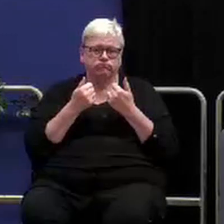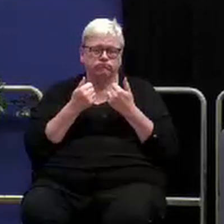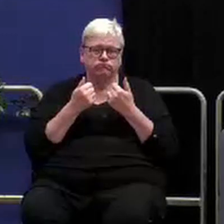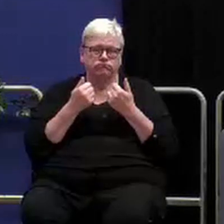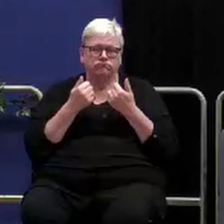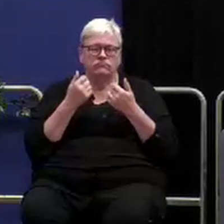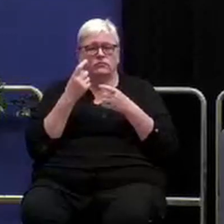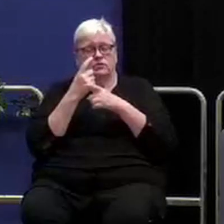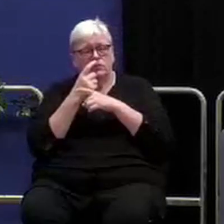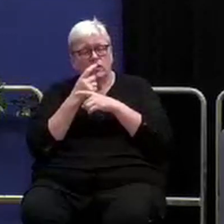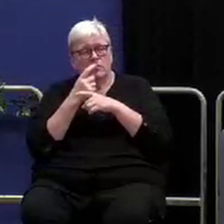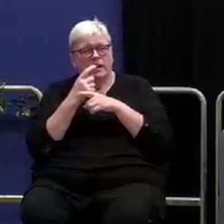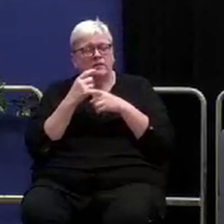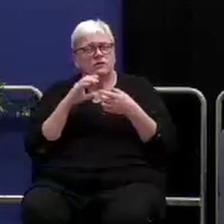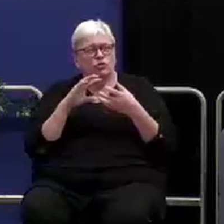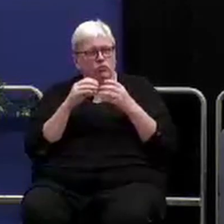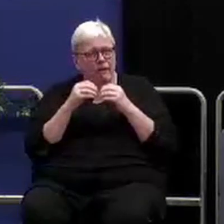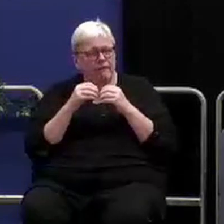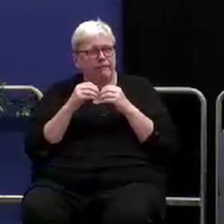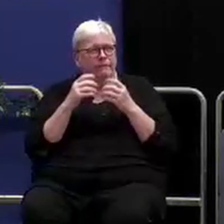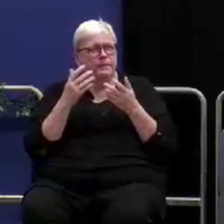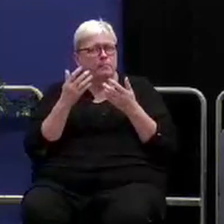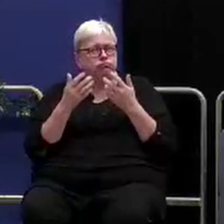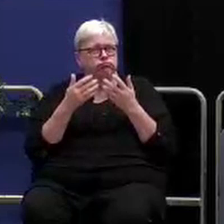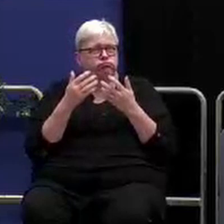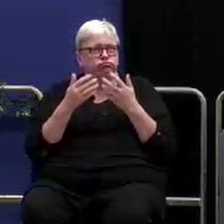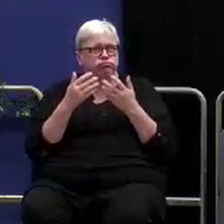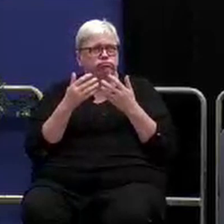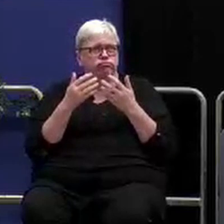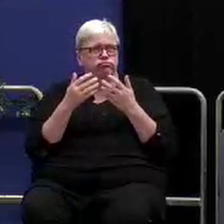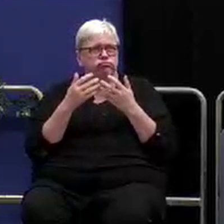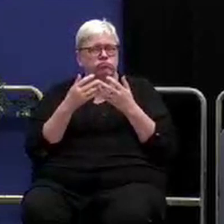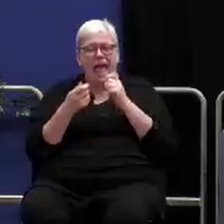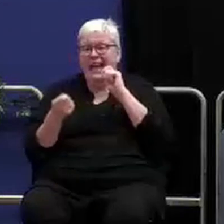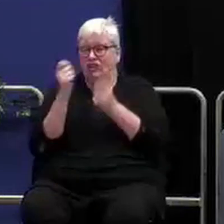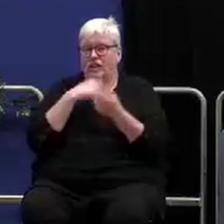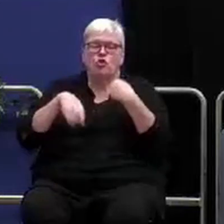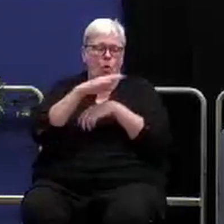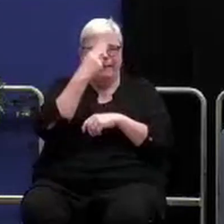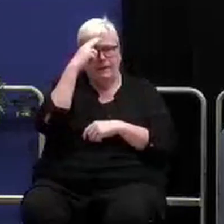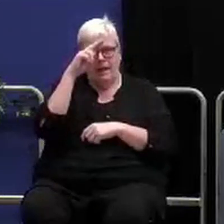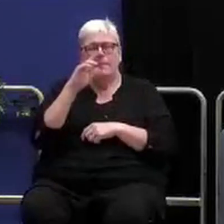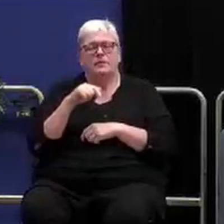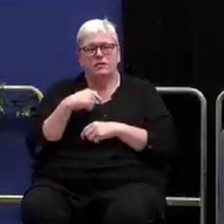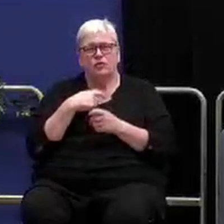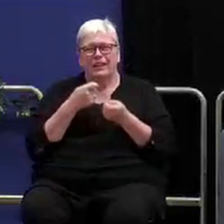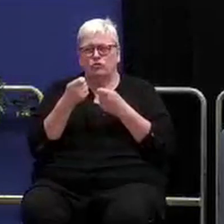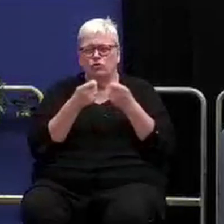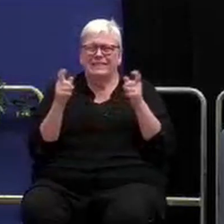terms of sort of the craft of it, I changed everybody's name so that I could treat it